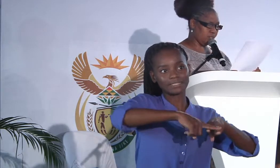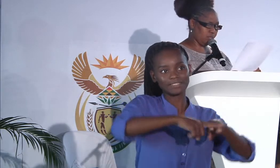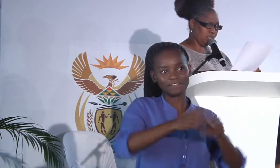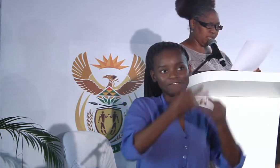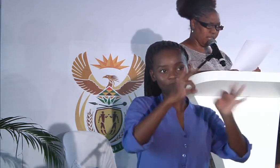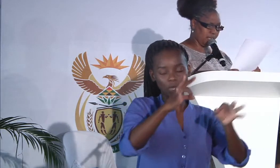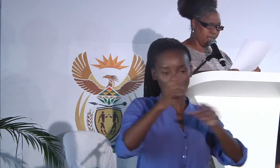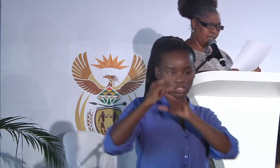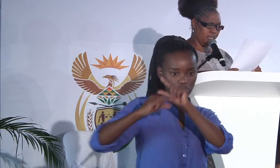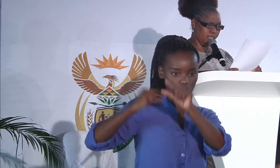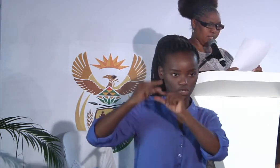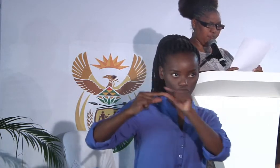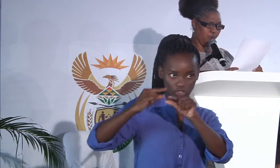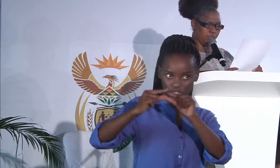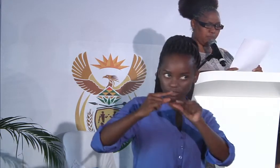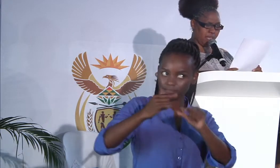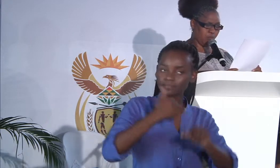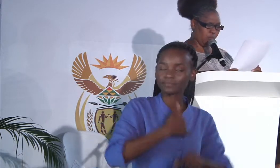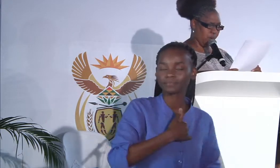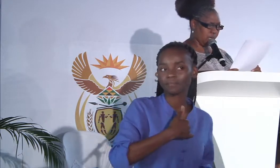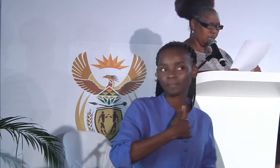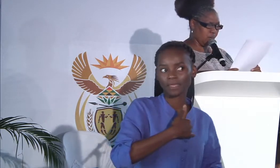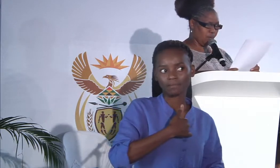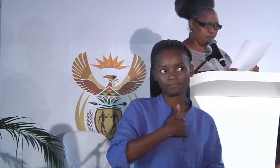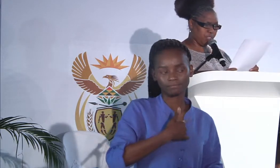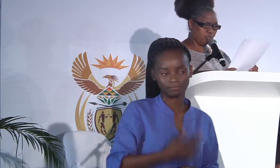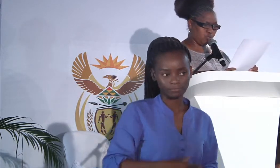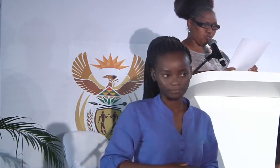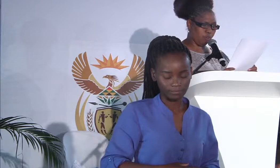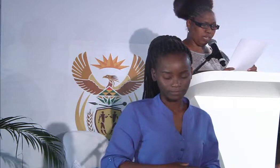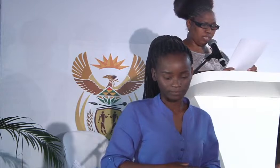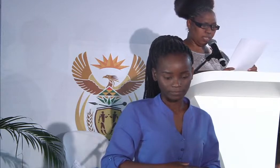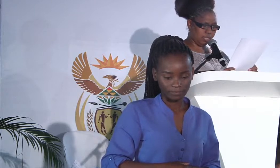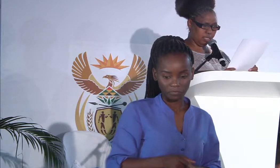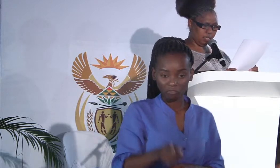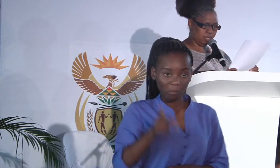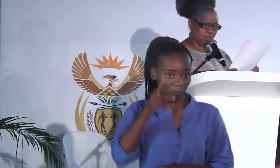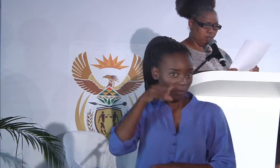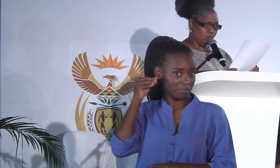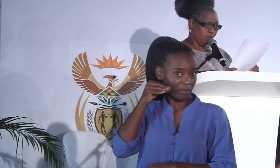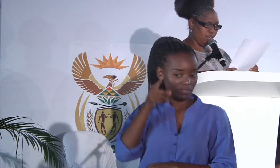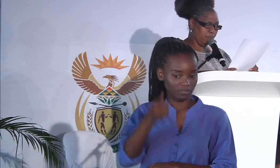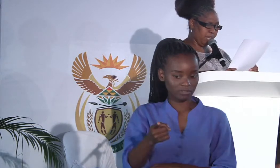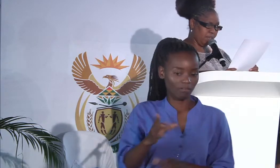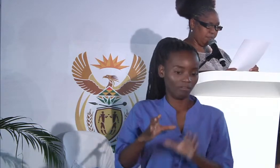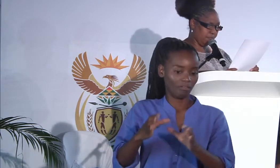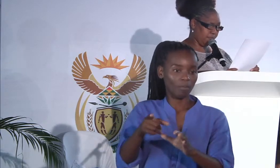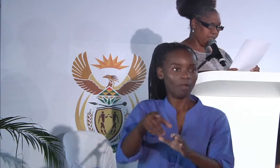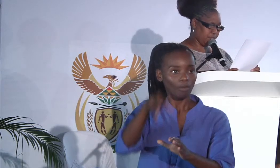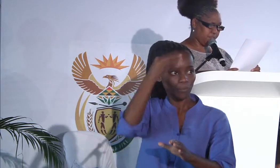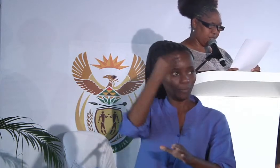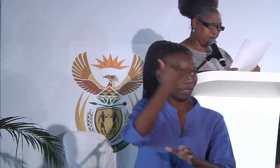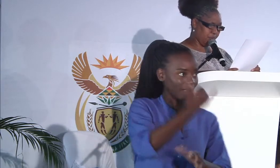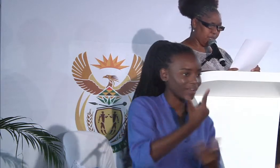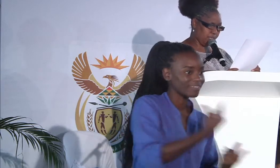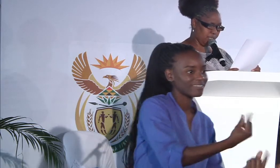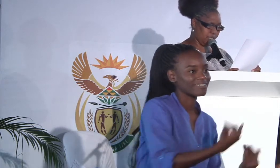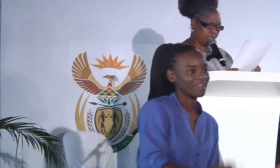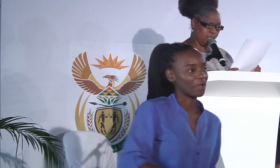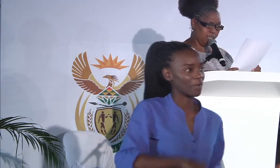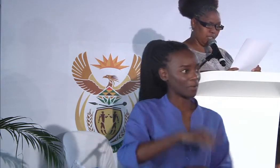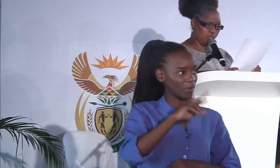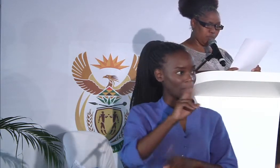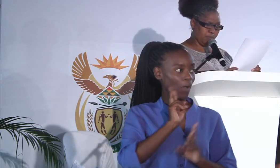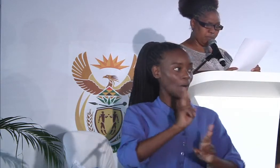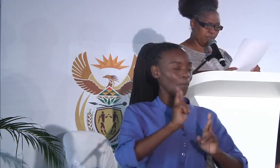to this gathering is informed by the work of these two organizations. We believe that future policies